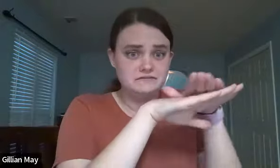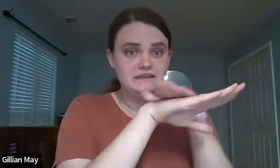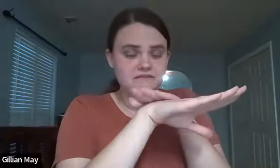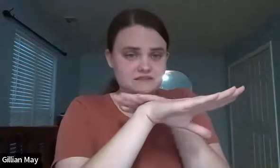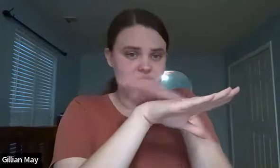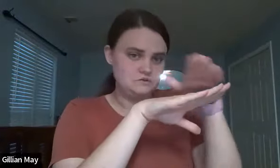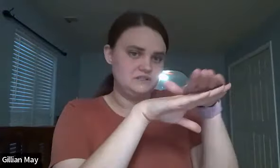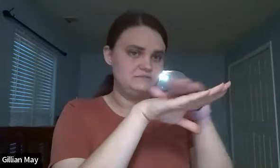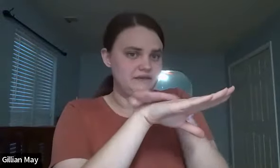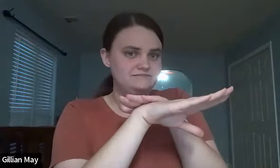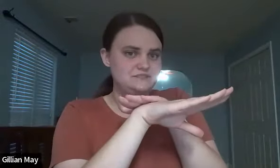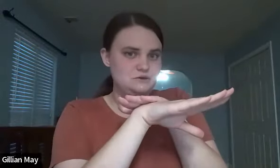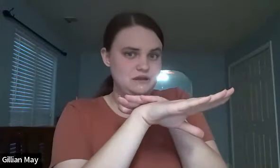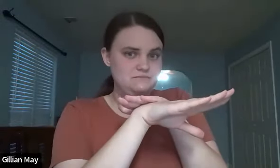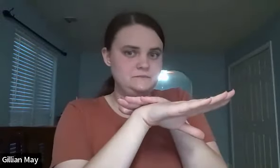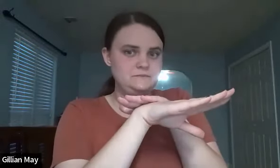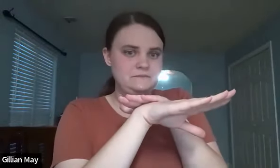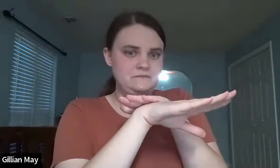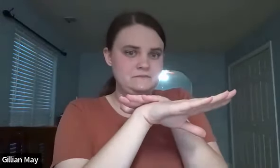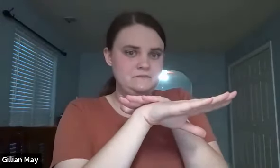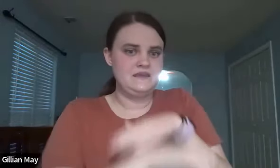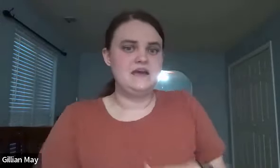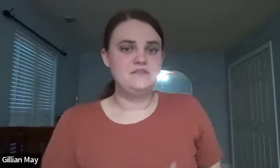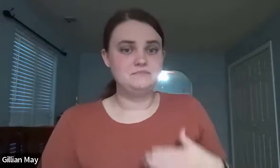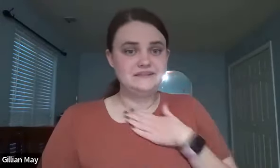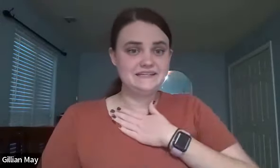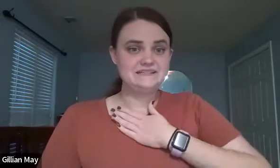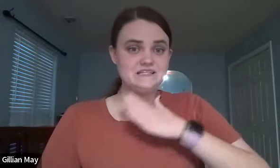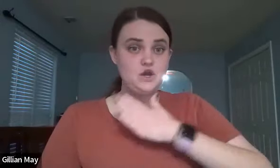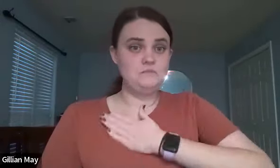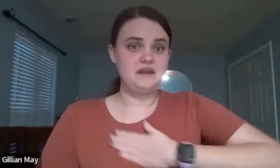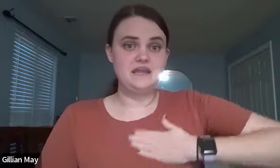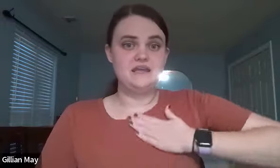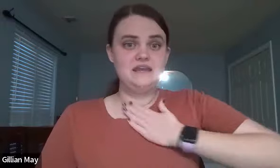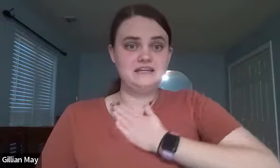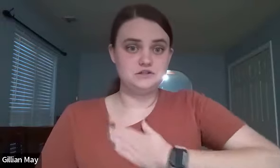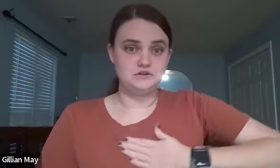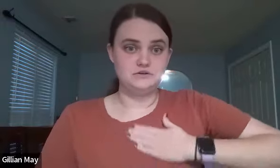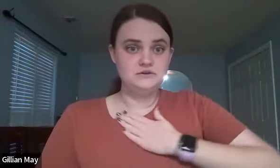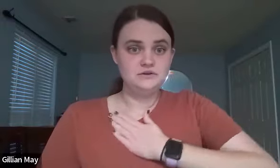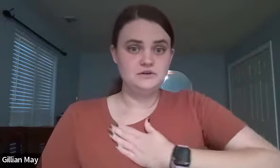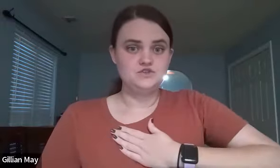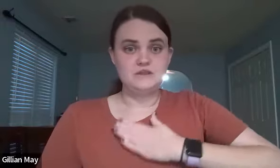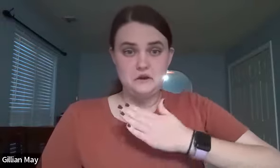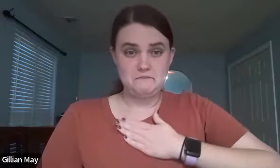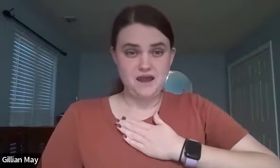like that's the motion of being slow down. And then please is open hand and it's circle. So we're like our my